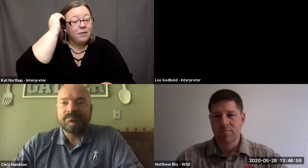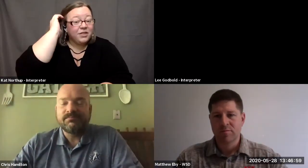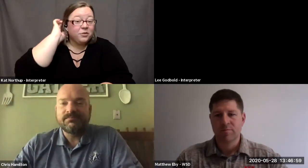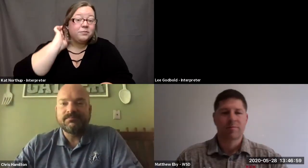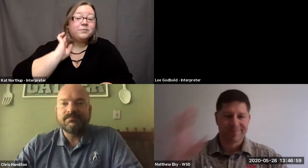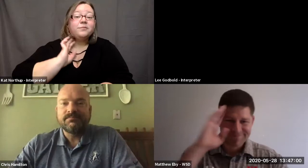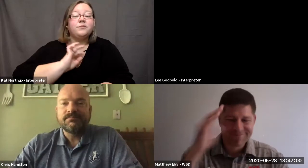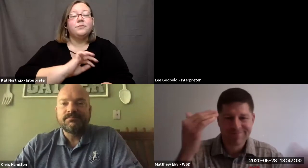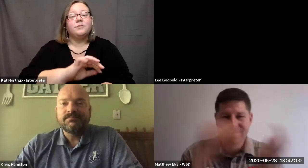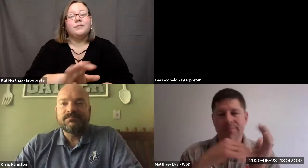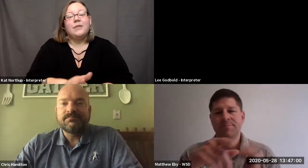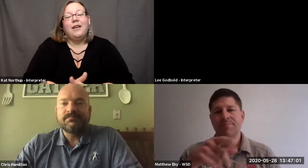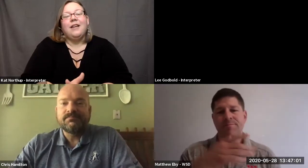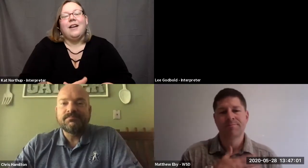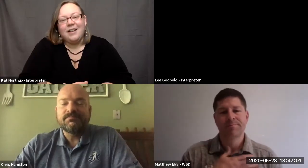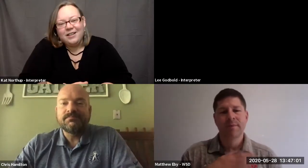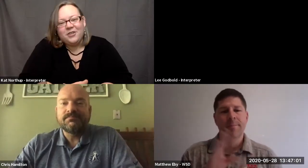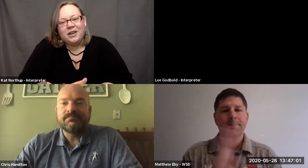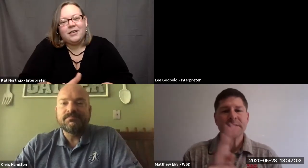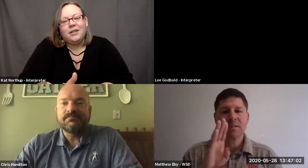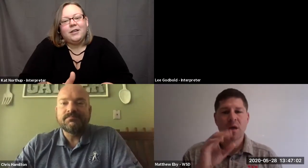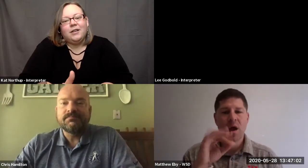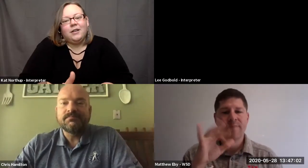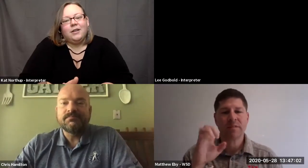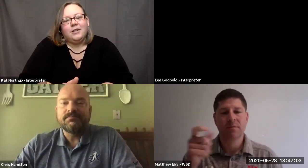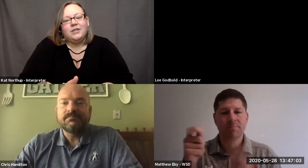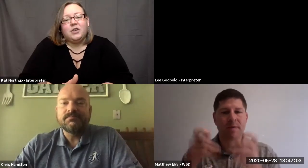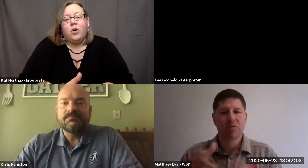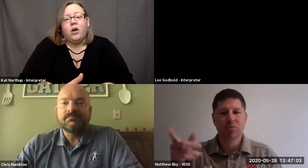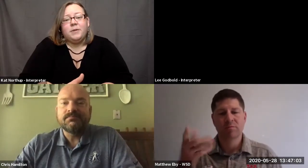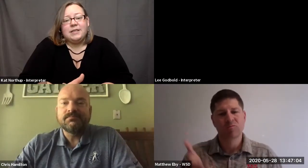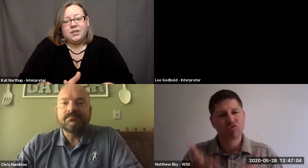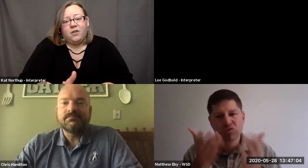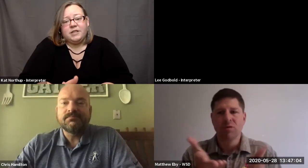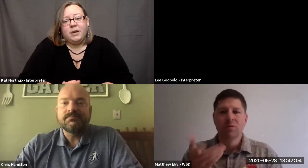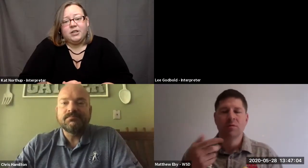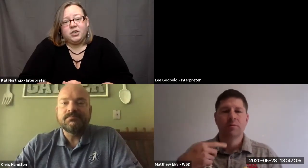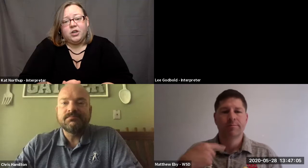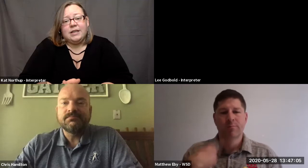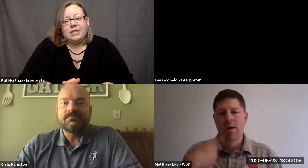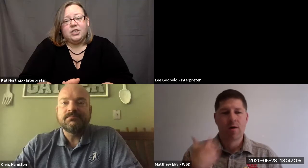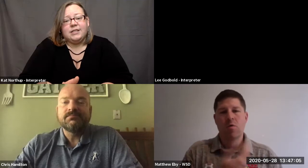Matthew? Yeah, hello again. So our business office manager has